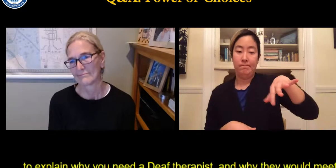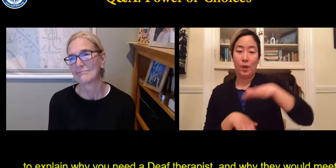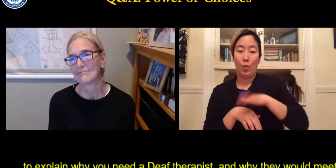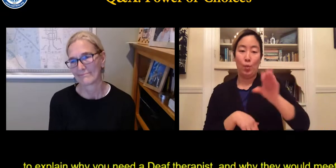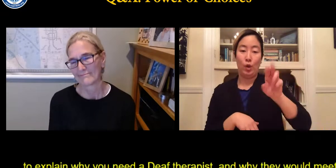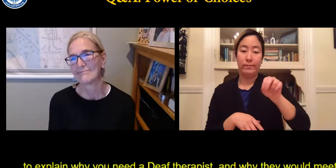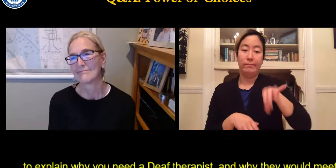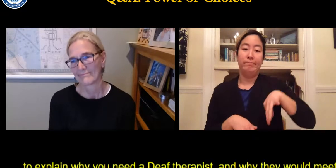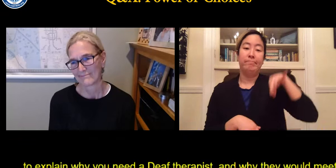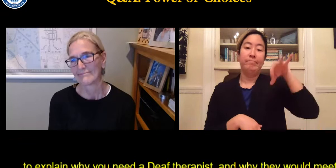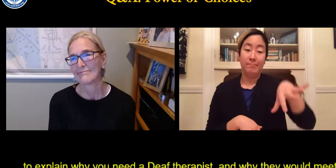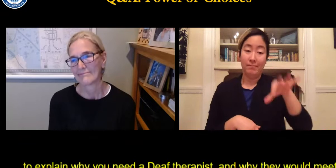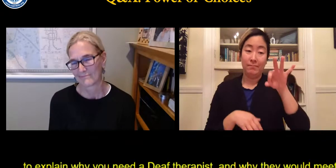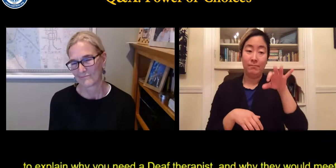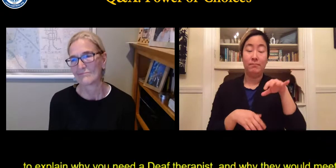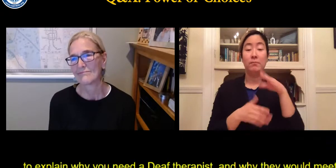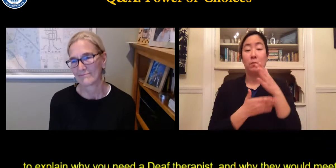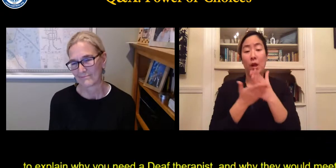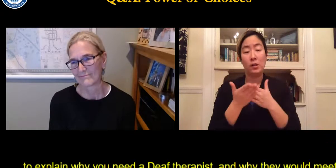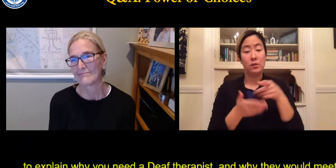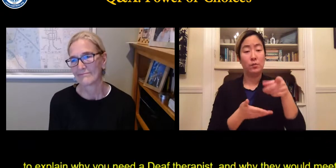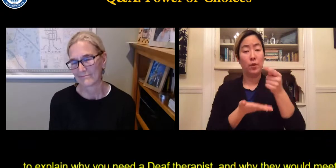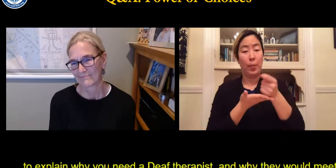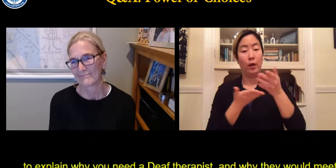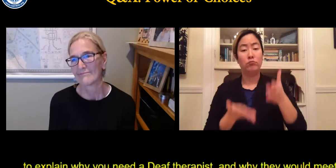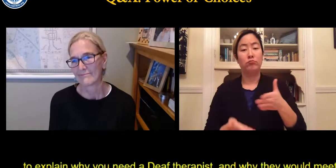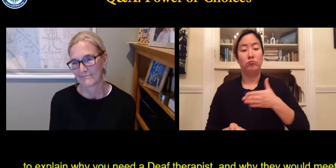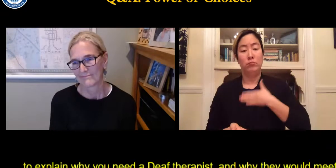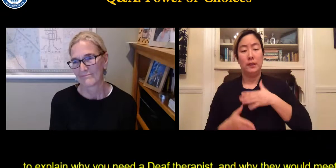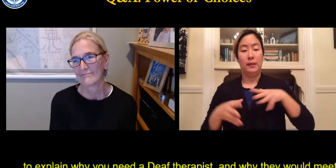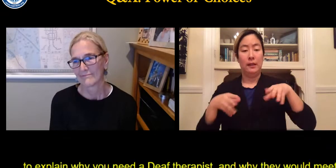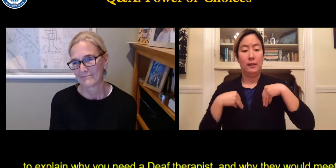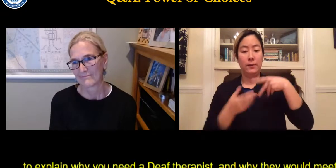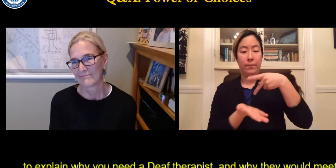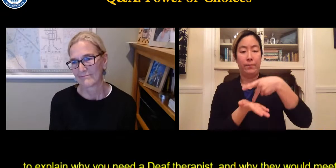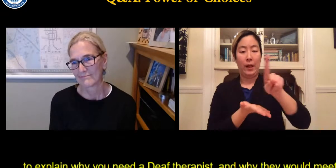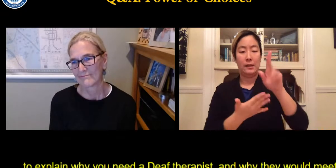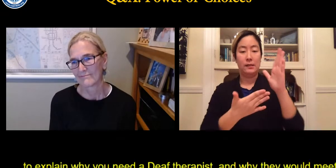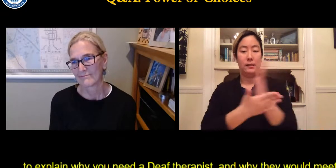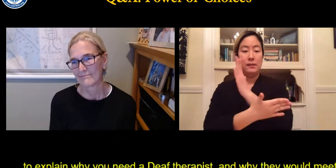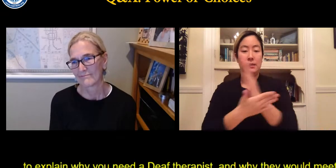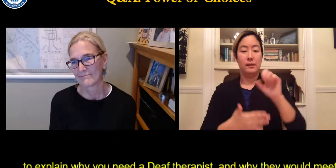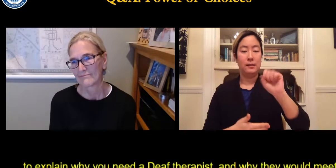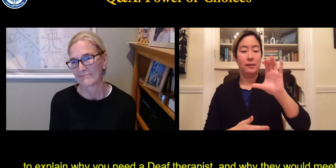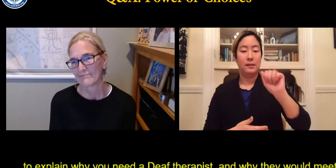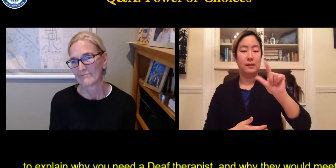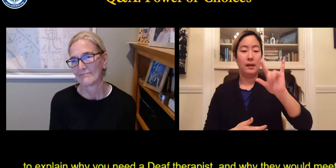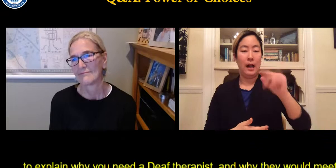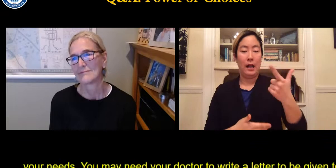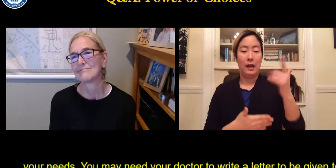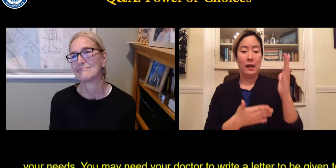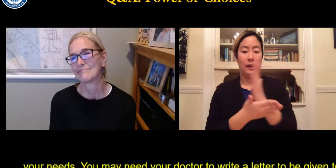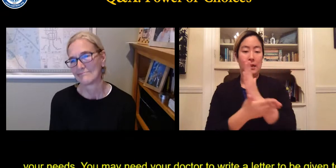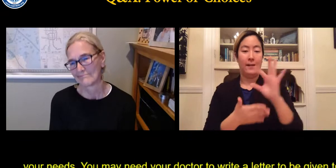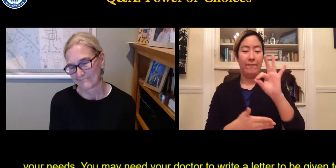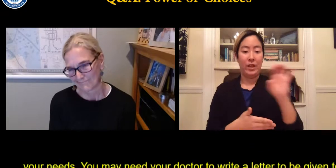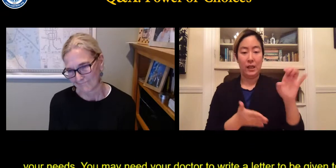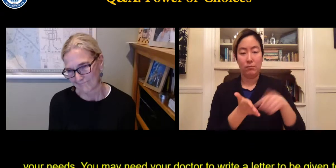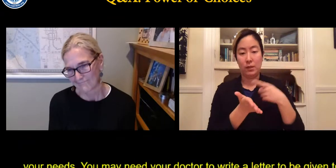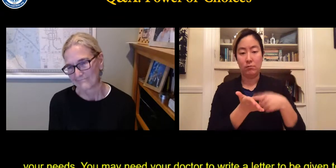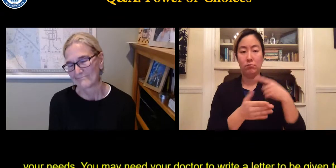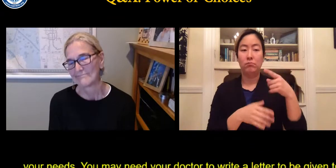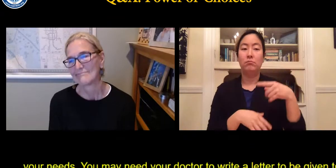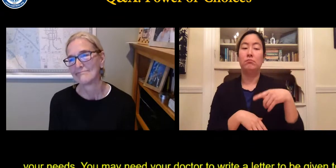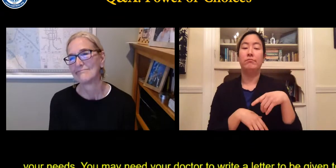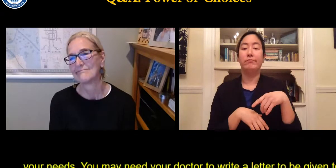that approval until most people, or some people, do out-of-pocket expenses. Some therapists are happy to